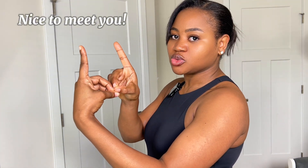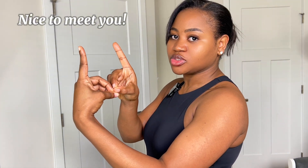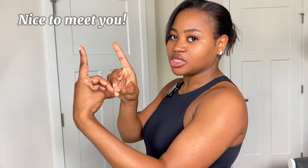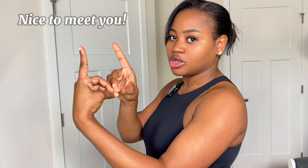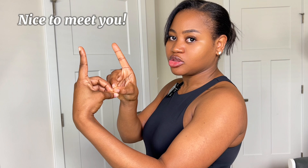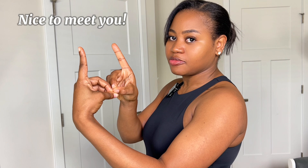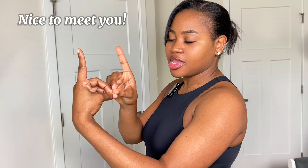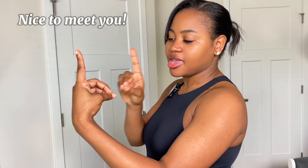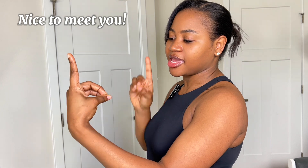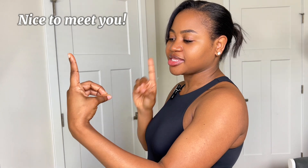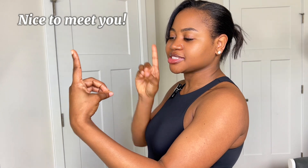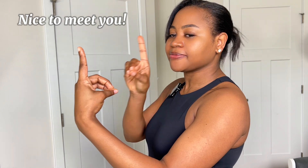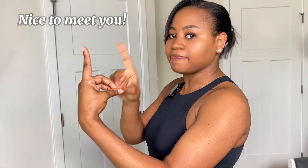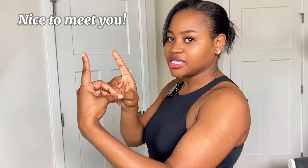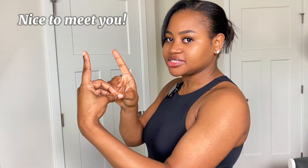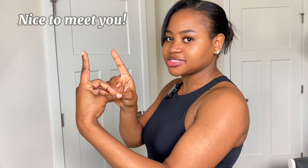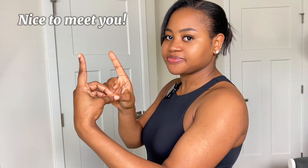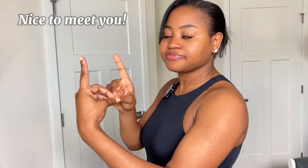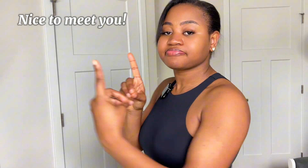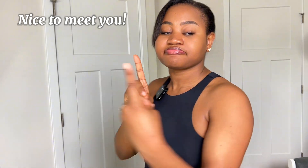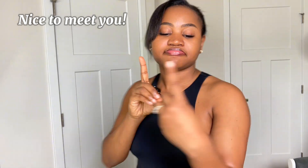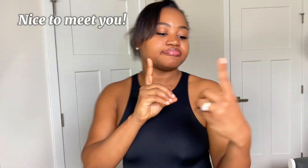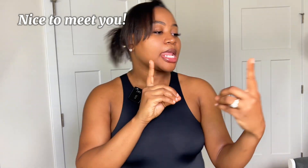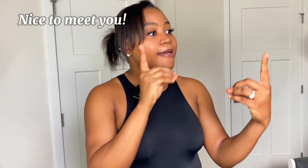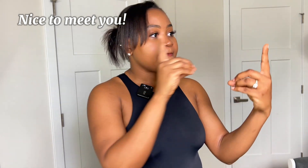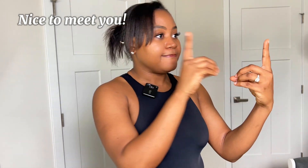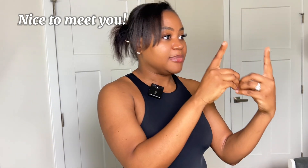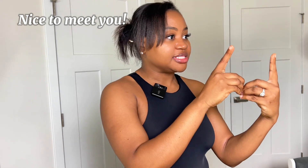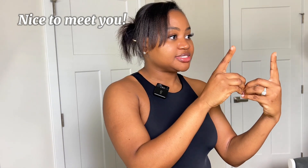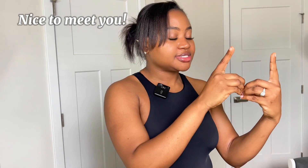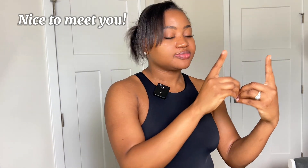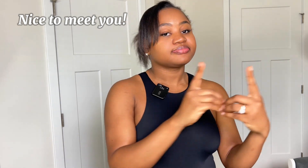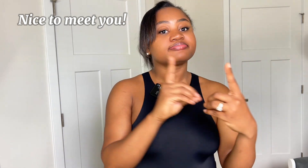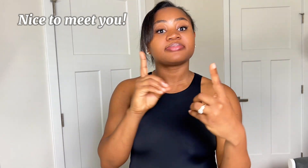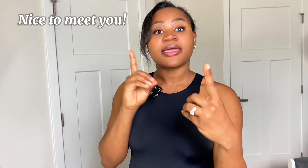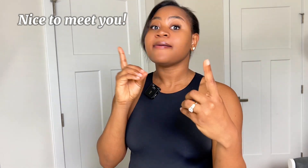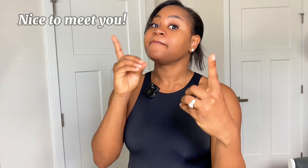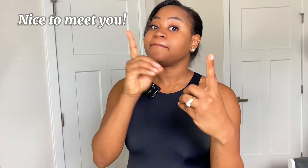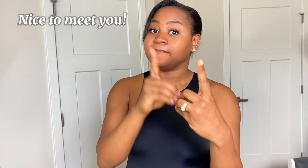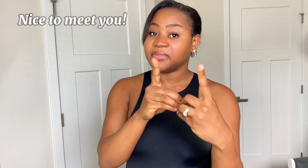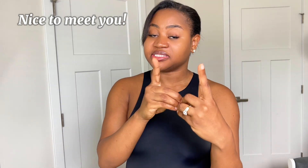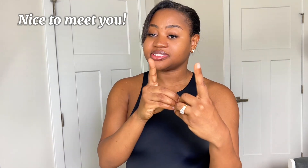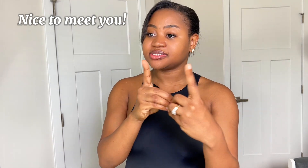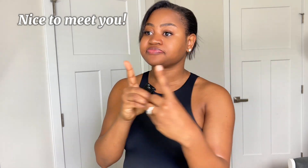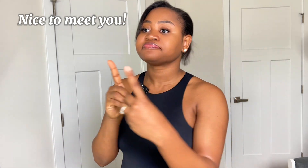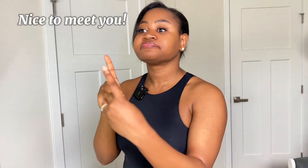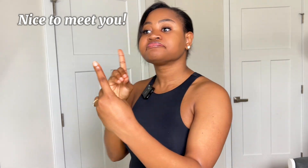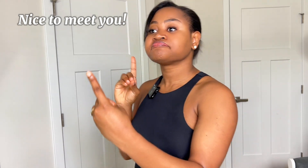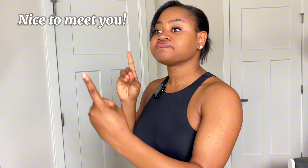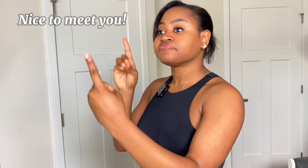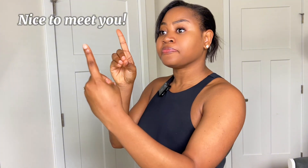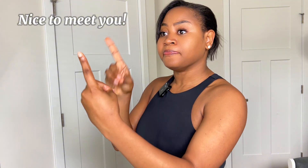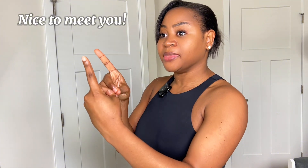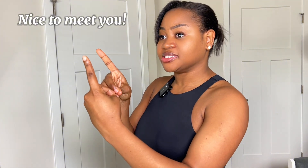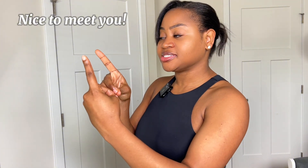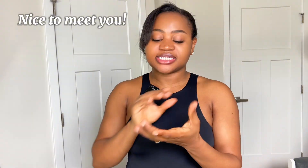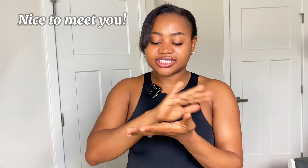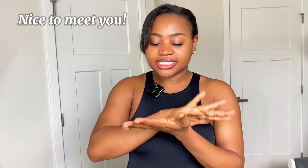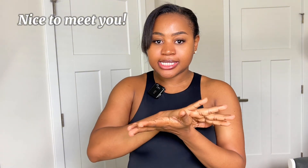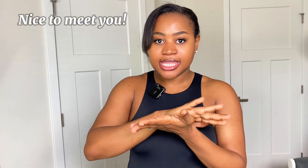the non-dominant hand like this. Meet. Meet. Meet. Meet. This is